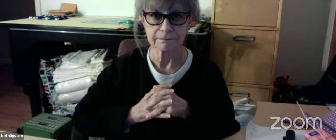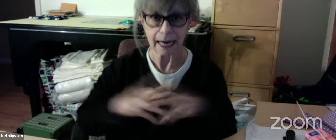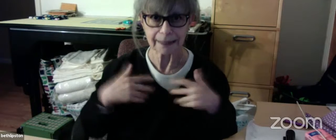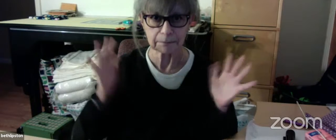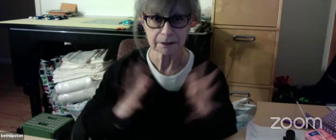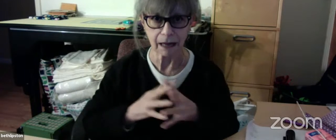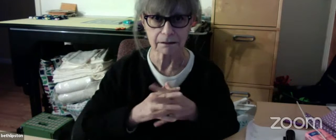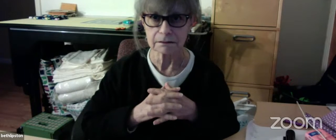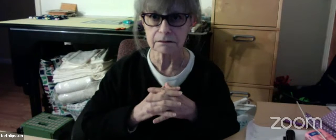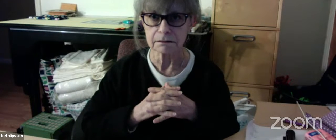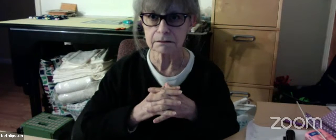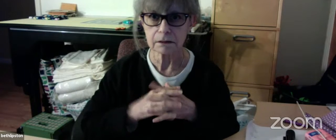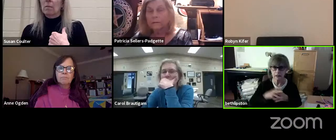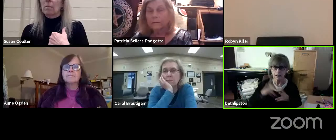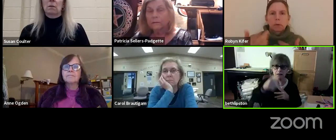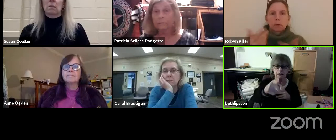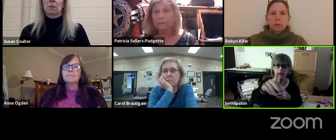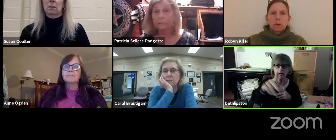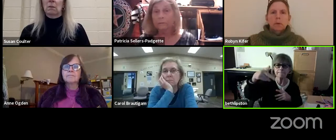Okay.